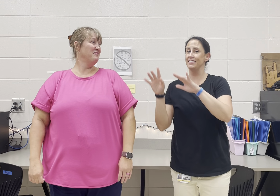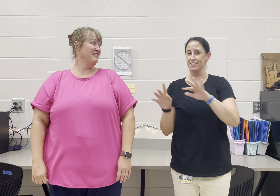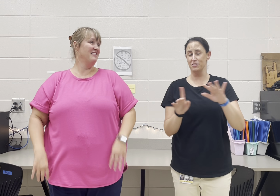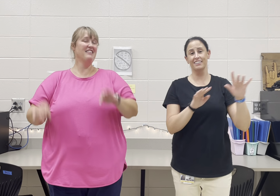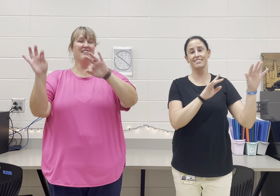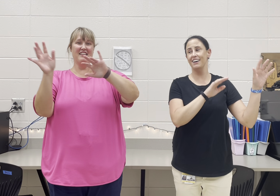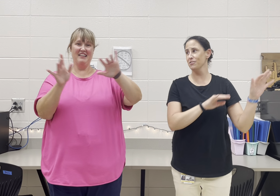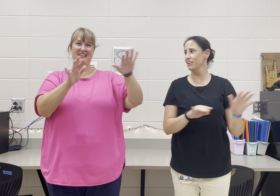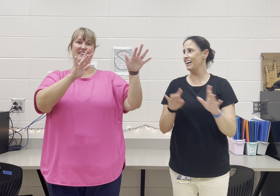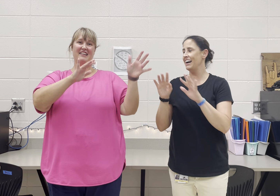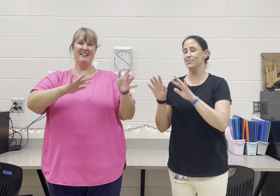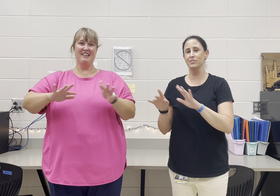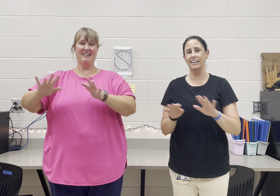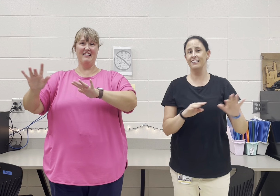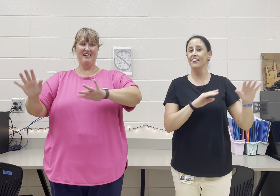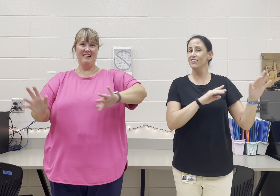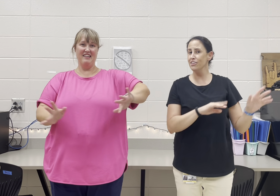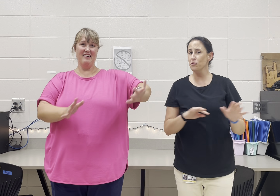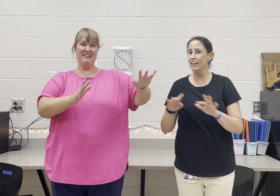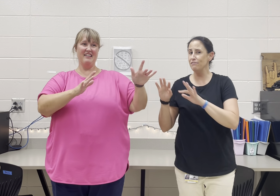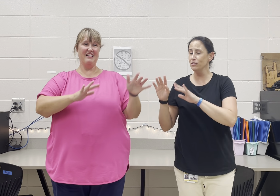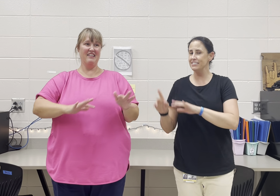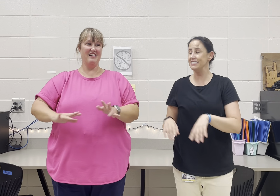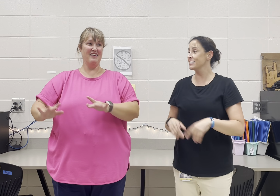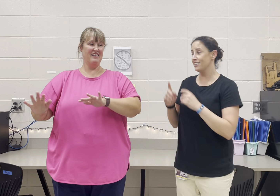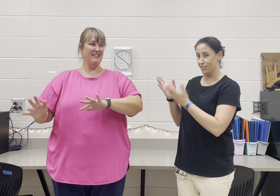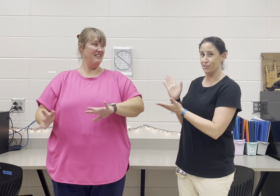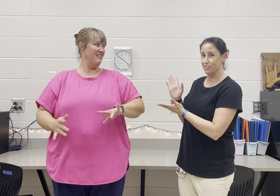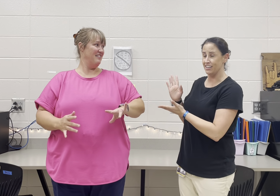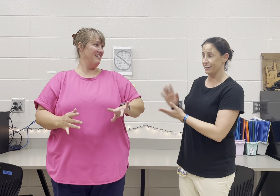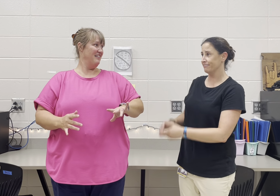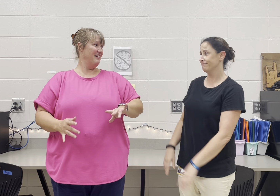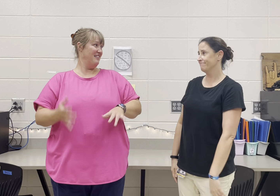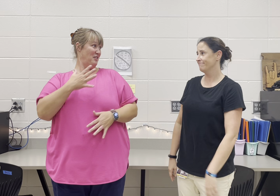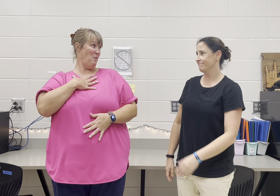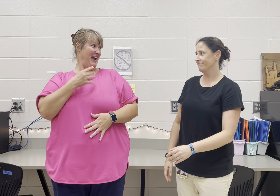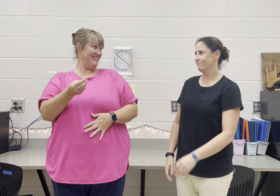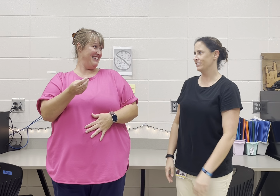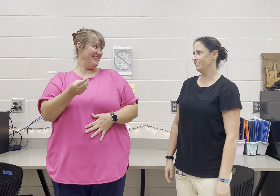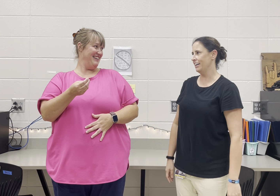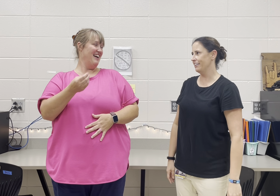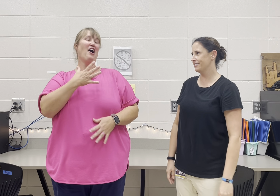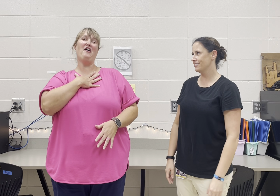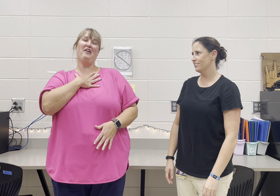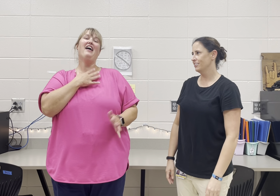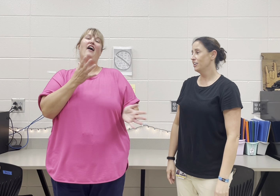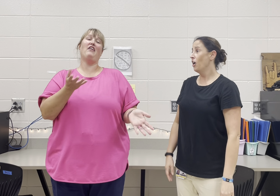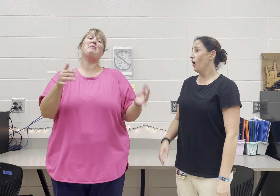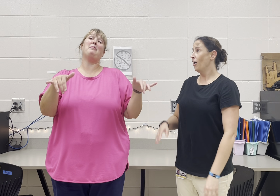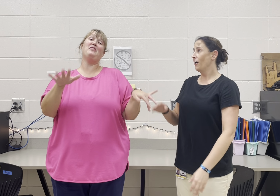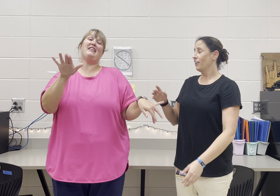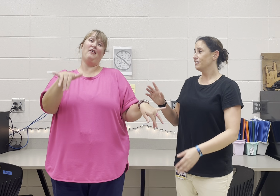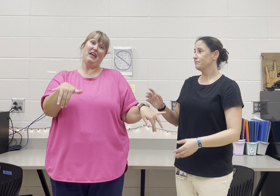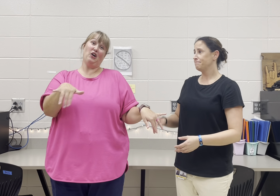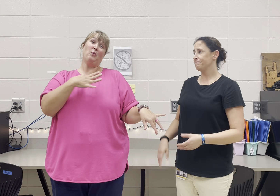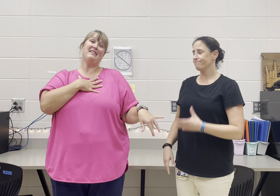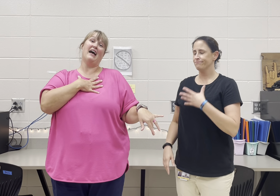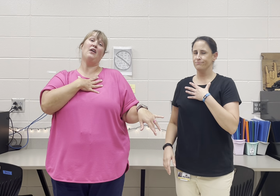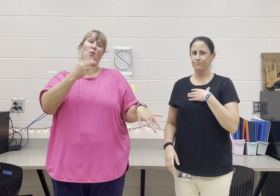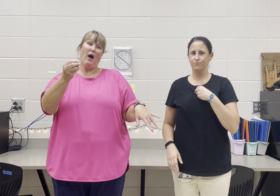this one because the other one I don't like. The other one I've only seen Southerners sign. The white. Yes. Oh, a lot of people in the South here, we sign